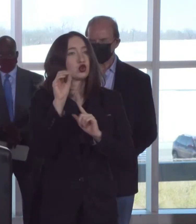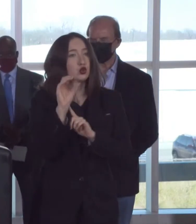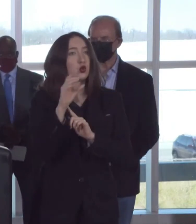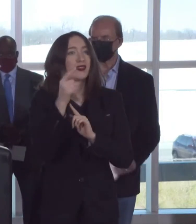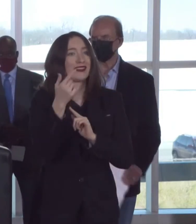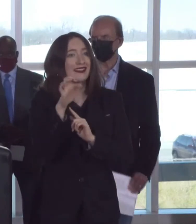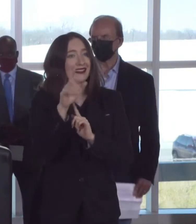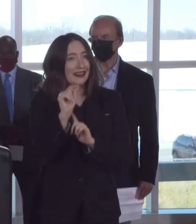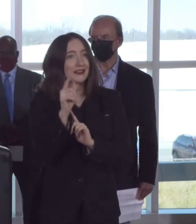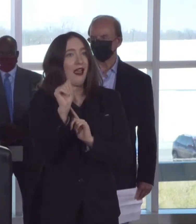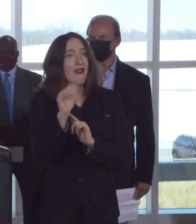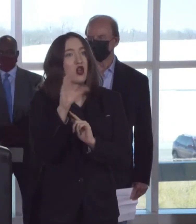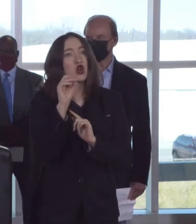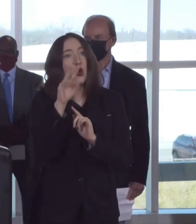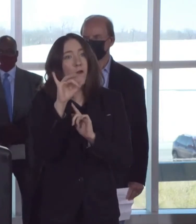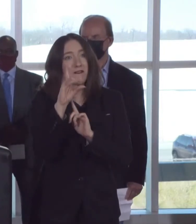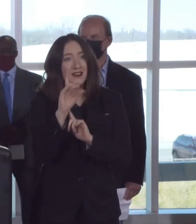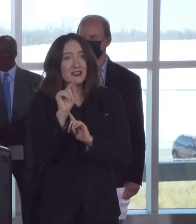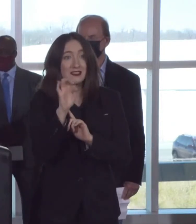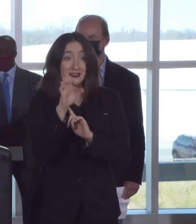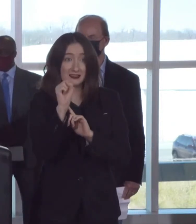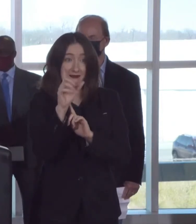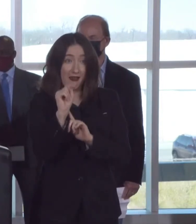doineedtogetacovidtest.com. As simple as that.